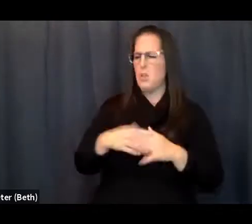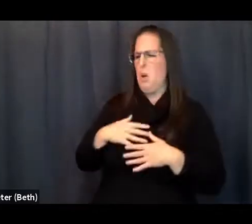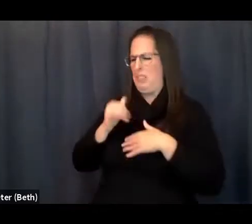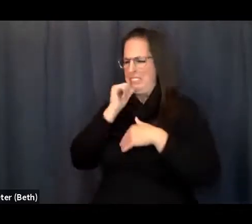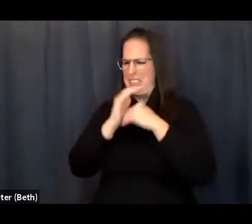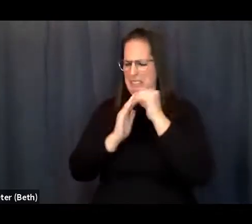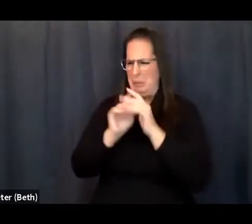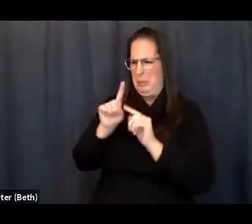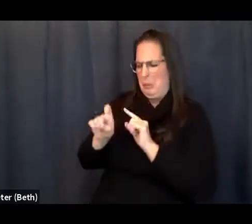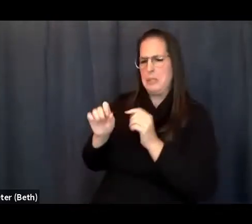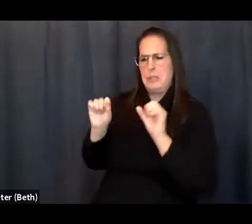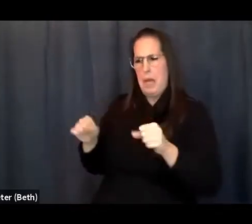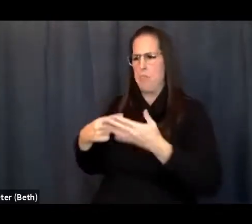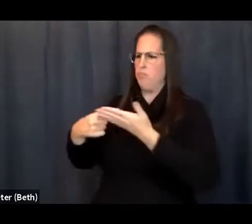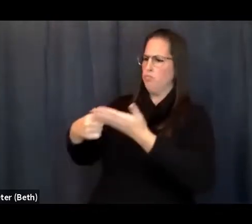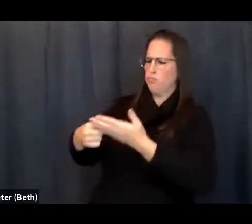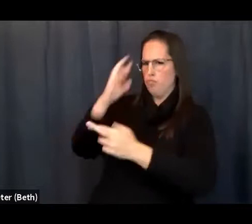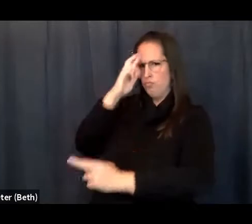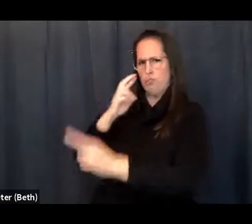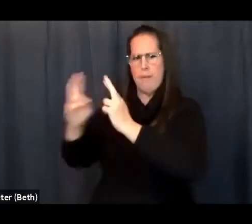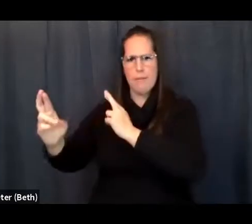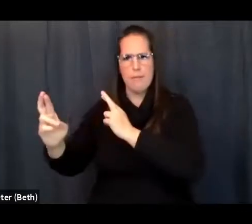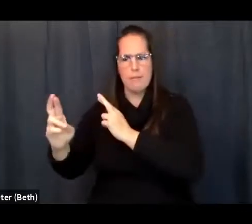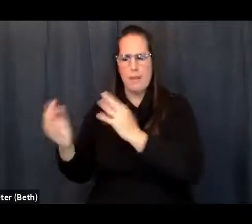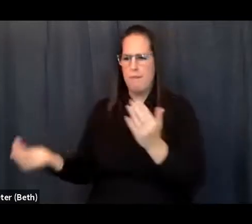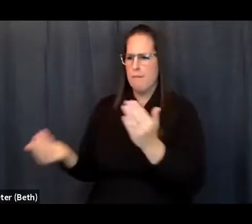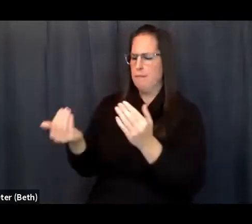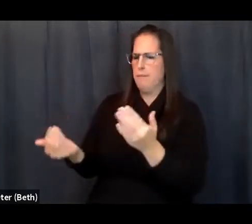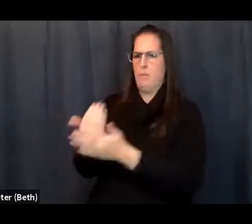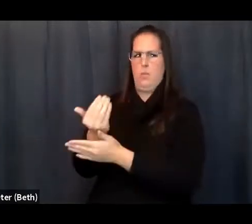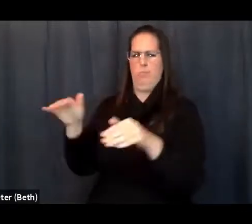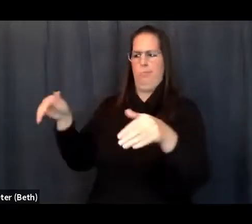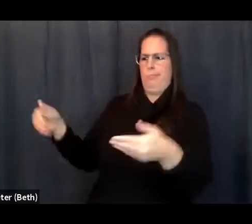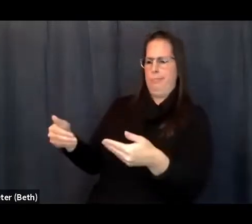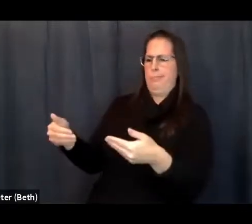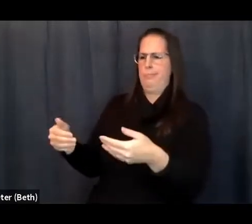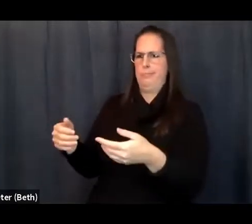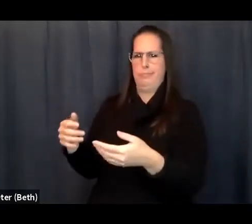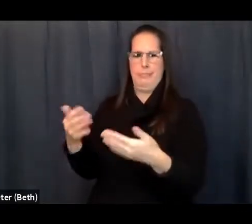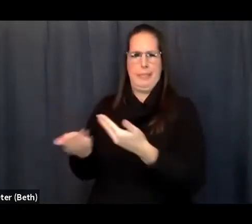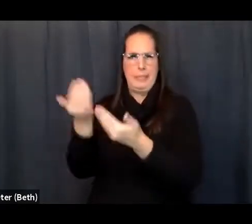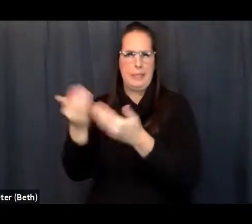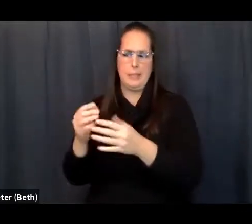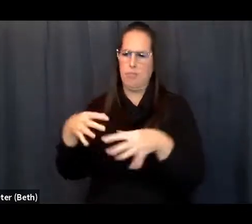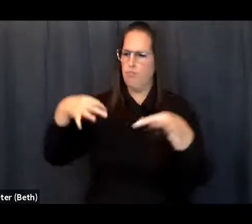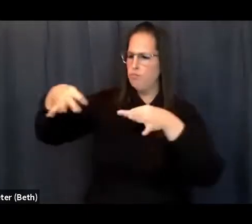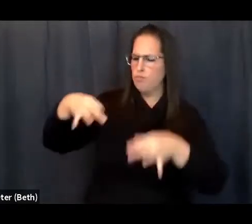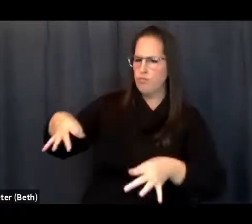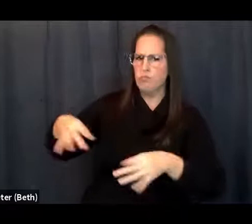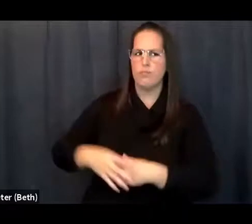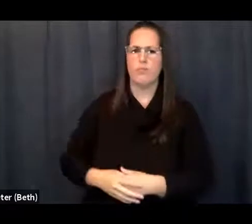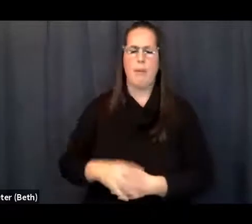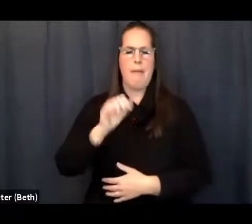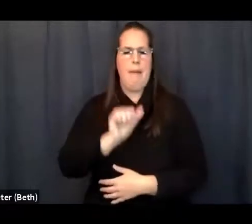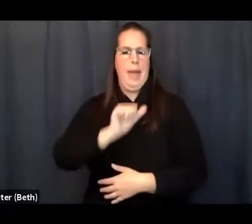of fully respecting and introducing you, and manage any